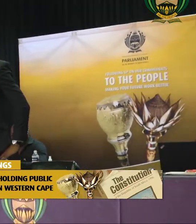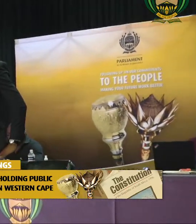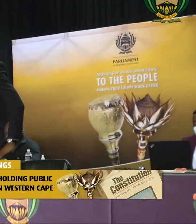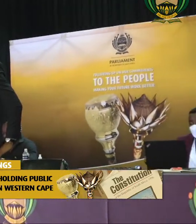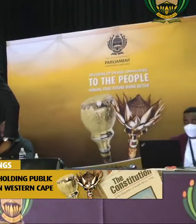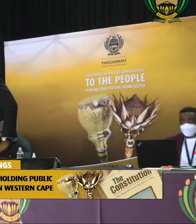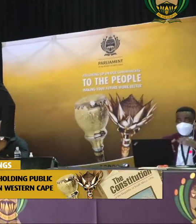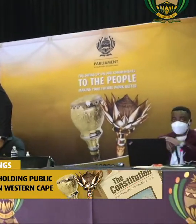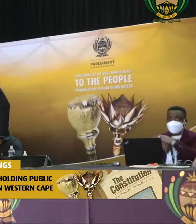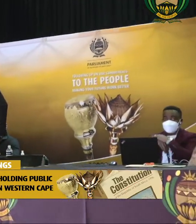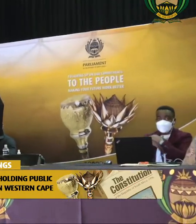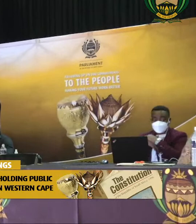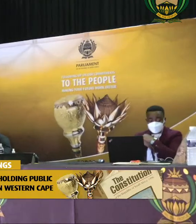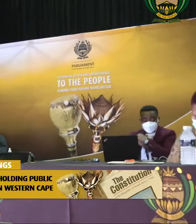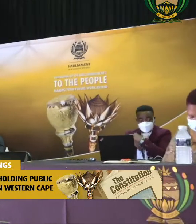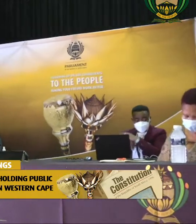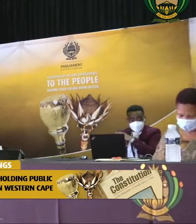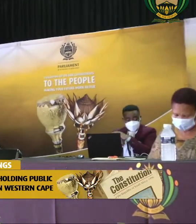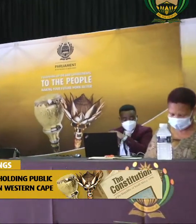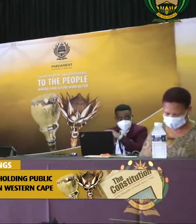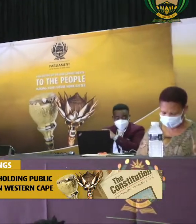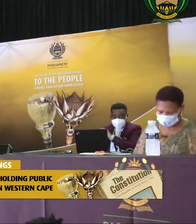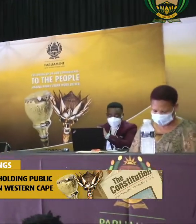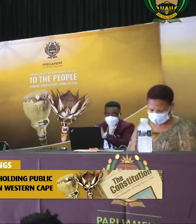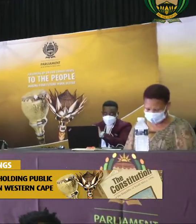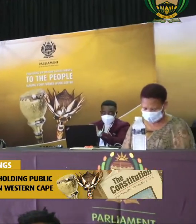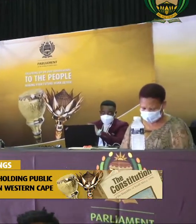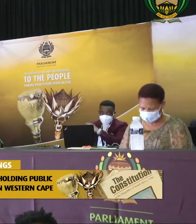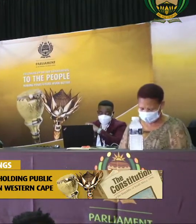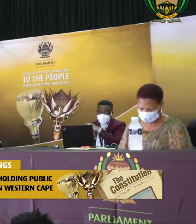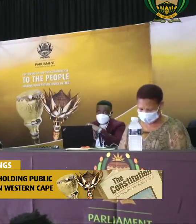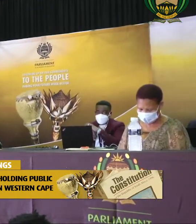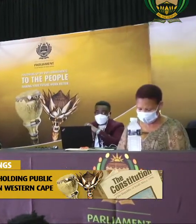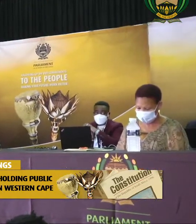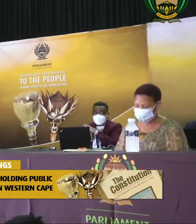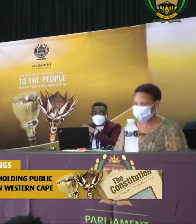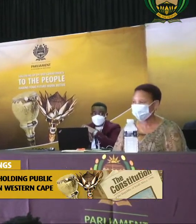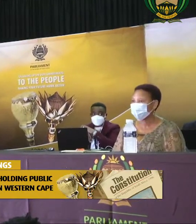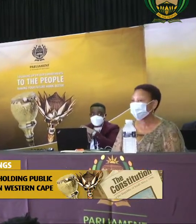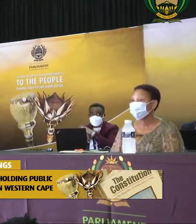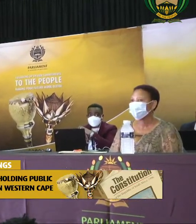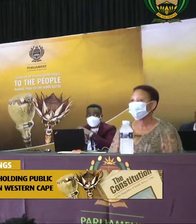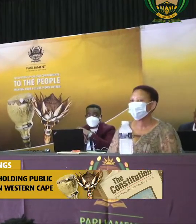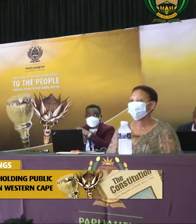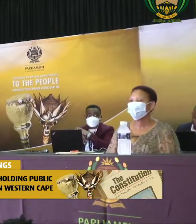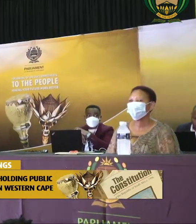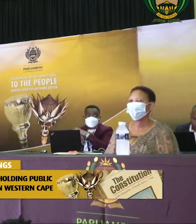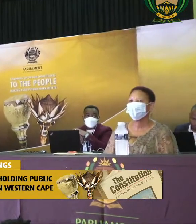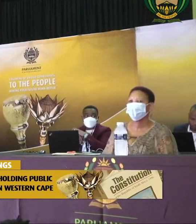abo baza kuthabatha inxaxheba. Dit word nou gelees.